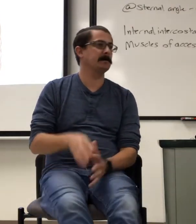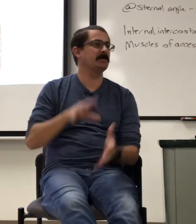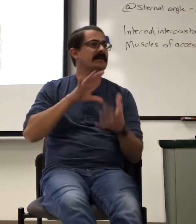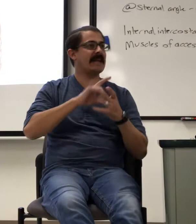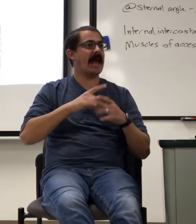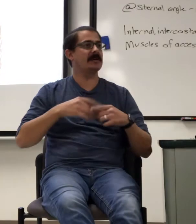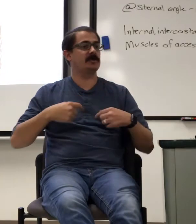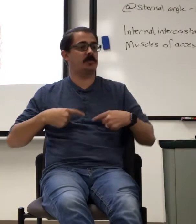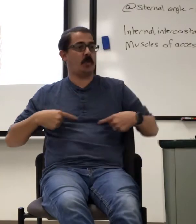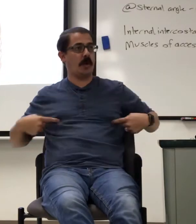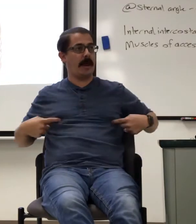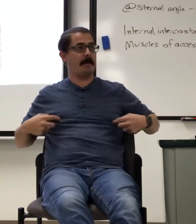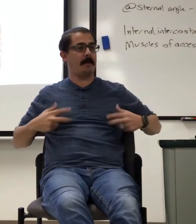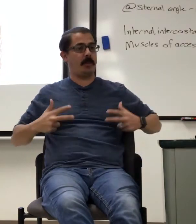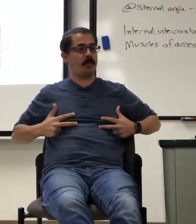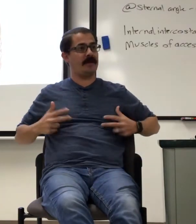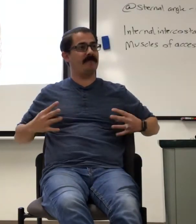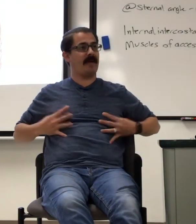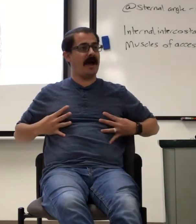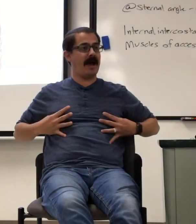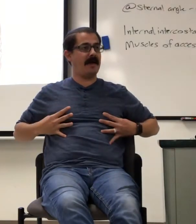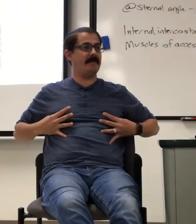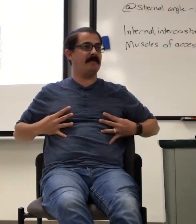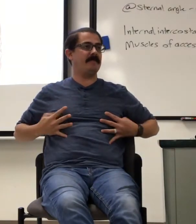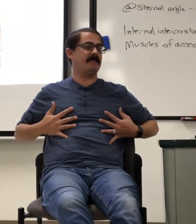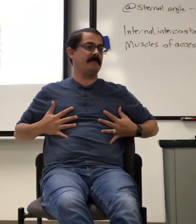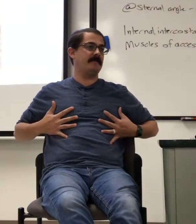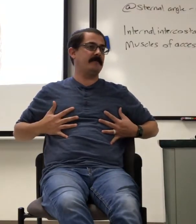rib 3 to 5. Sternocleidomastoid.